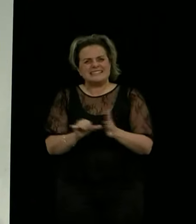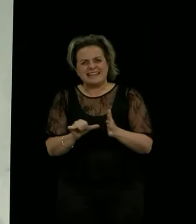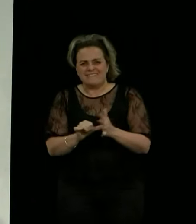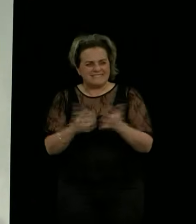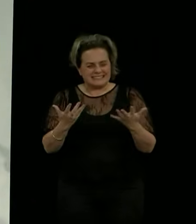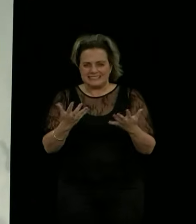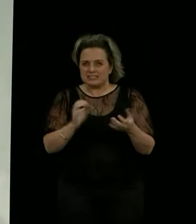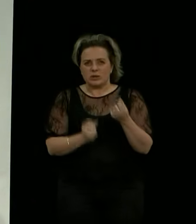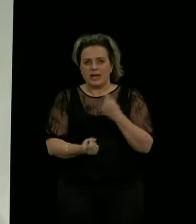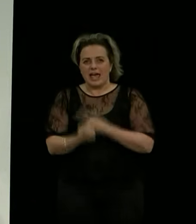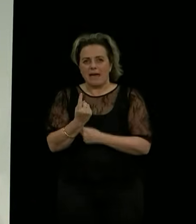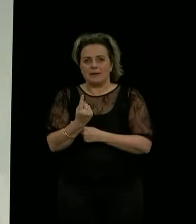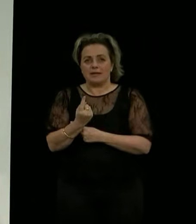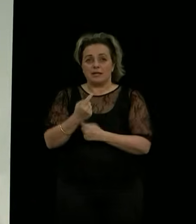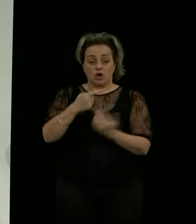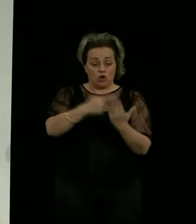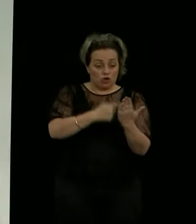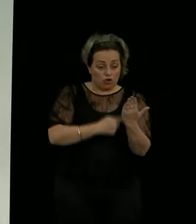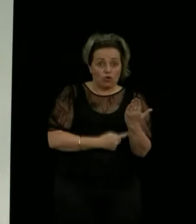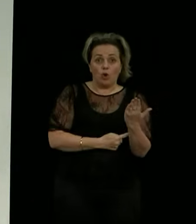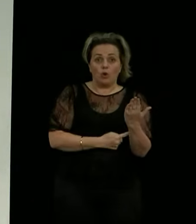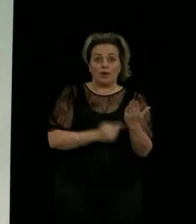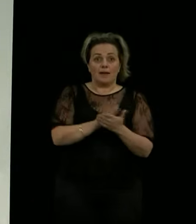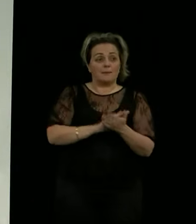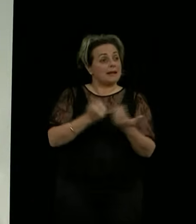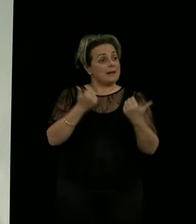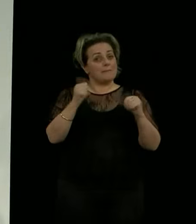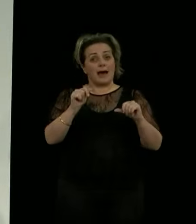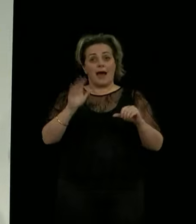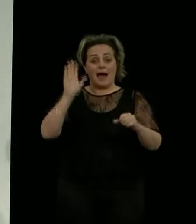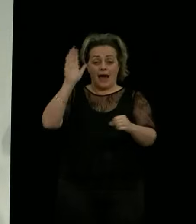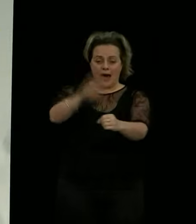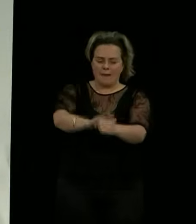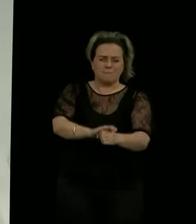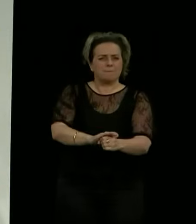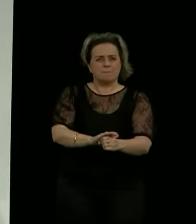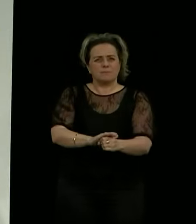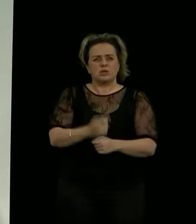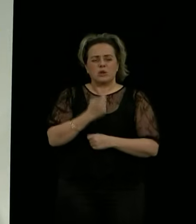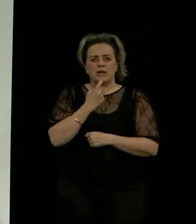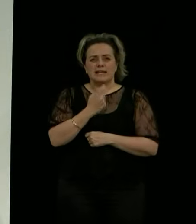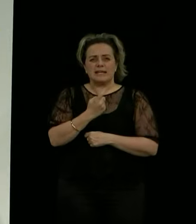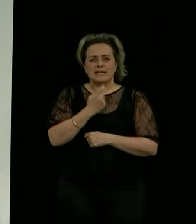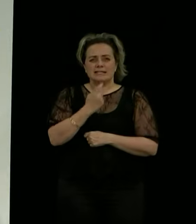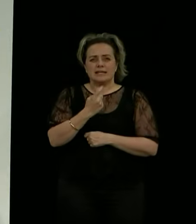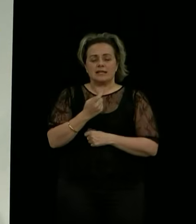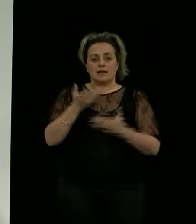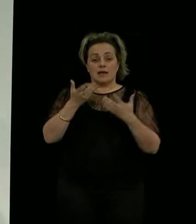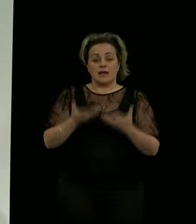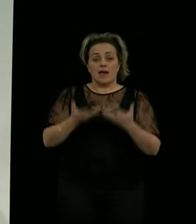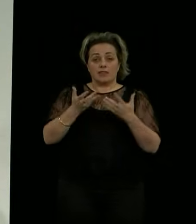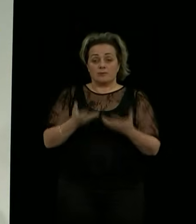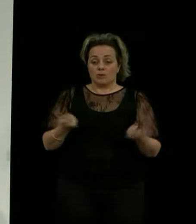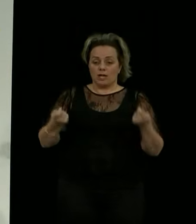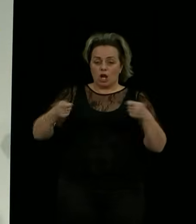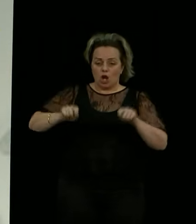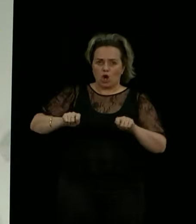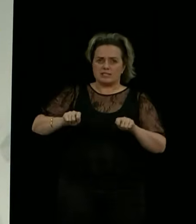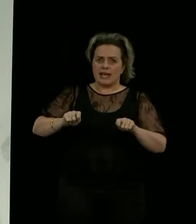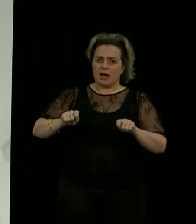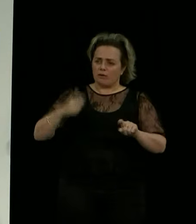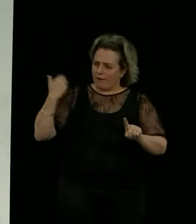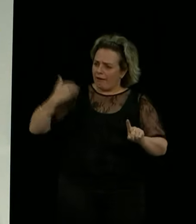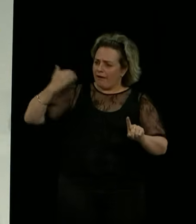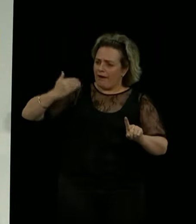not enough to achieve it quickly. In fact, for this outbreak, it's clear that long periods of heavy restrictions has not got us to